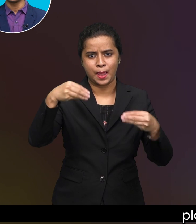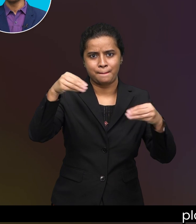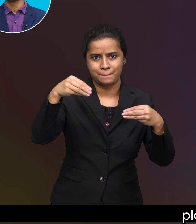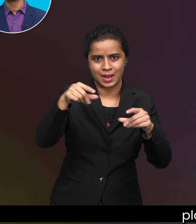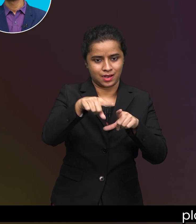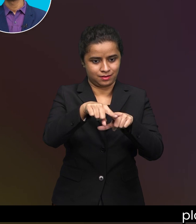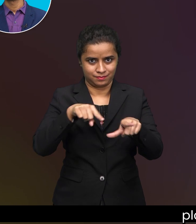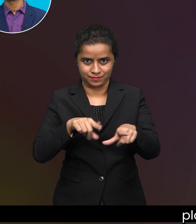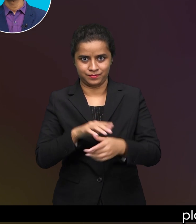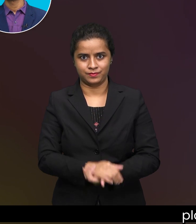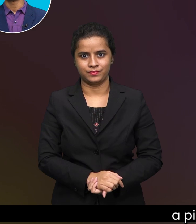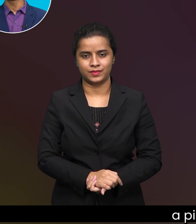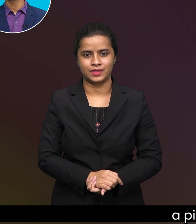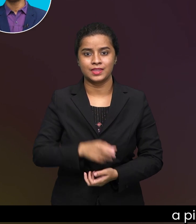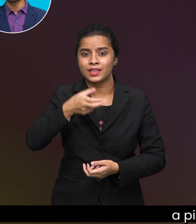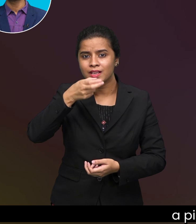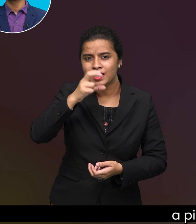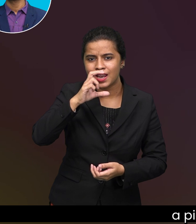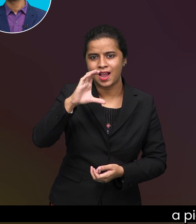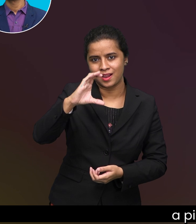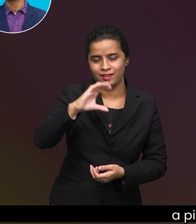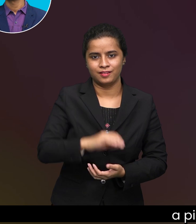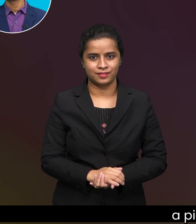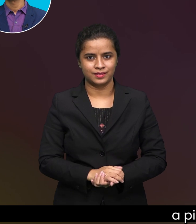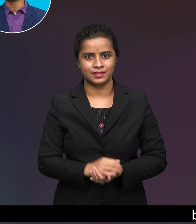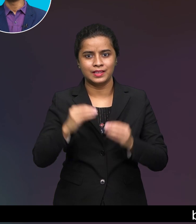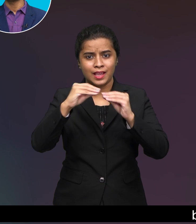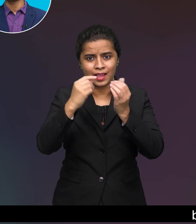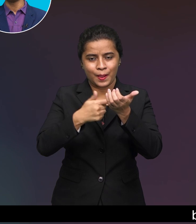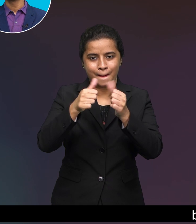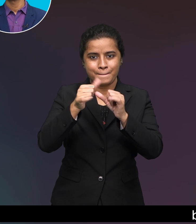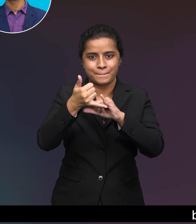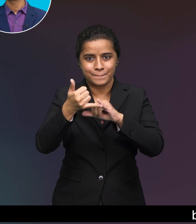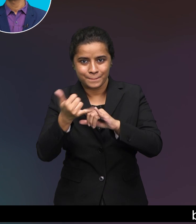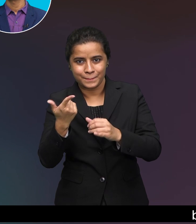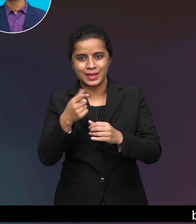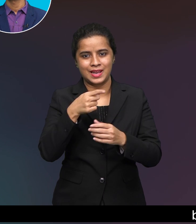Plastic scale, a piece of glass, brass key,